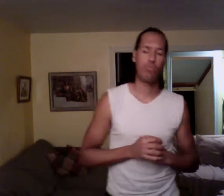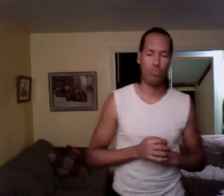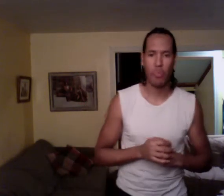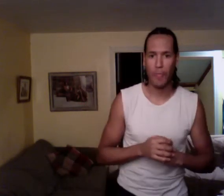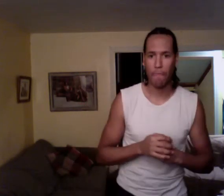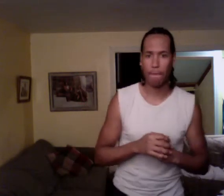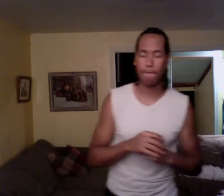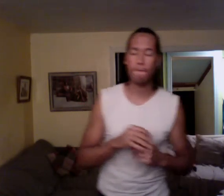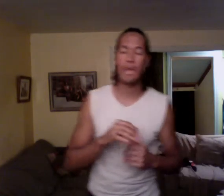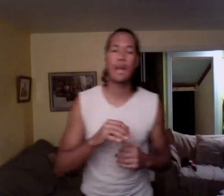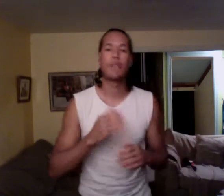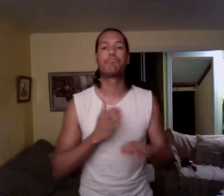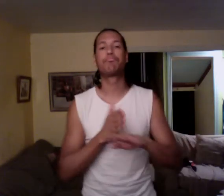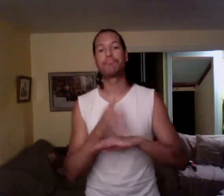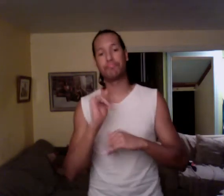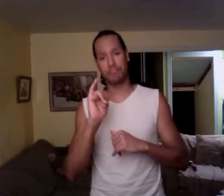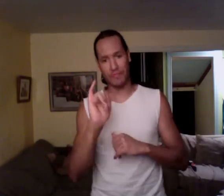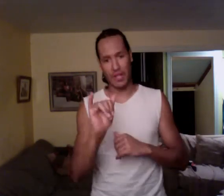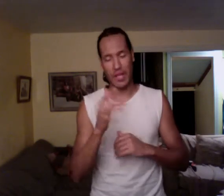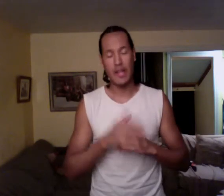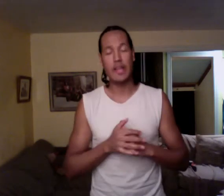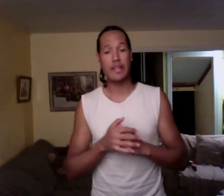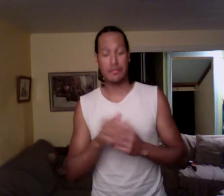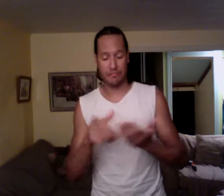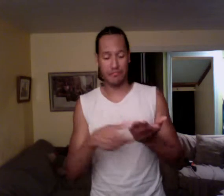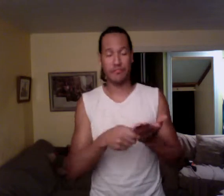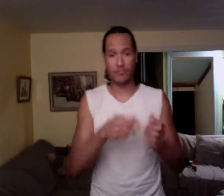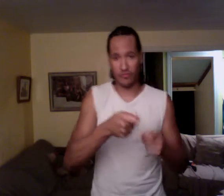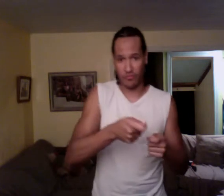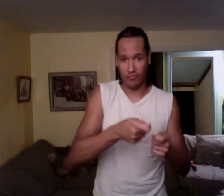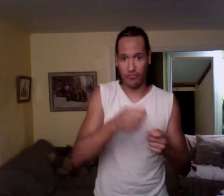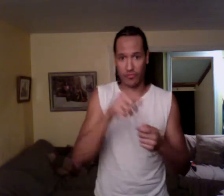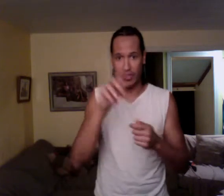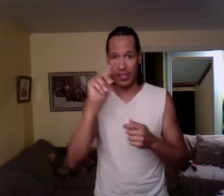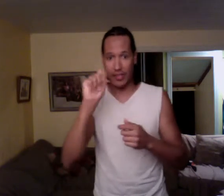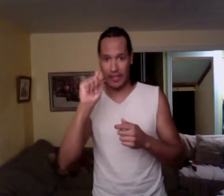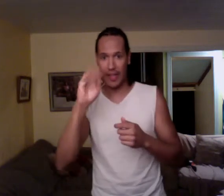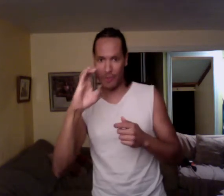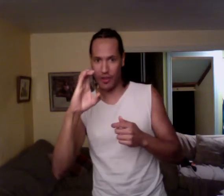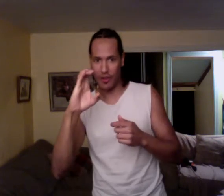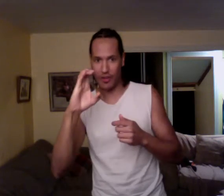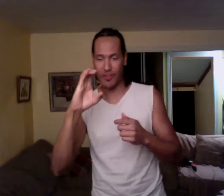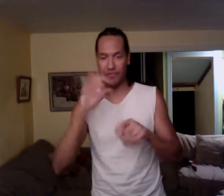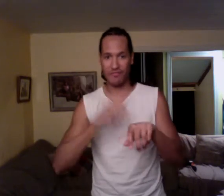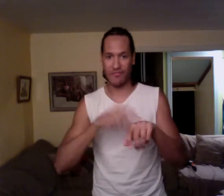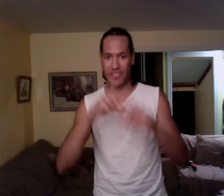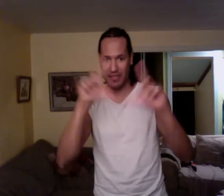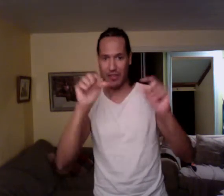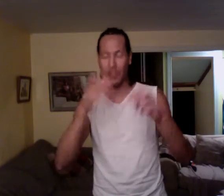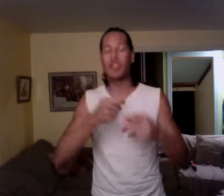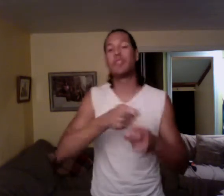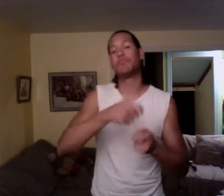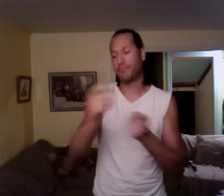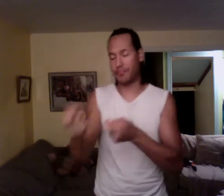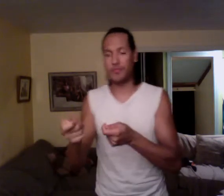After that then, the time card gets submitted into the accounting department. Now, what the accounting